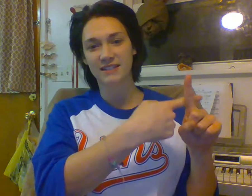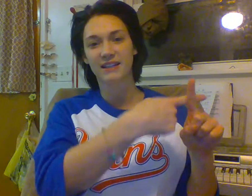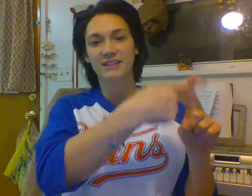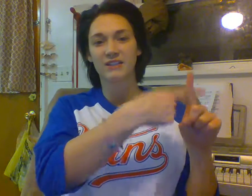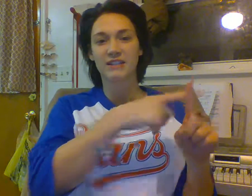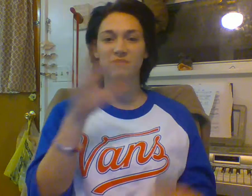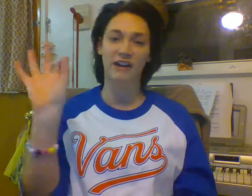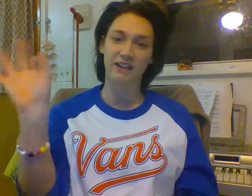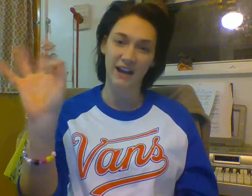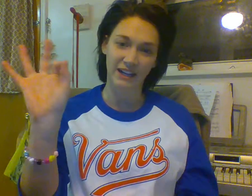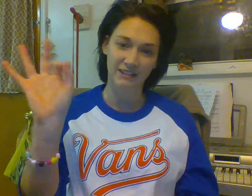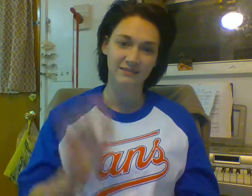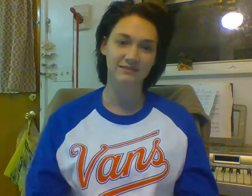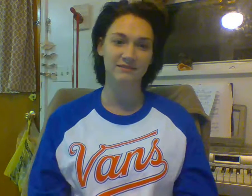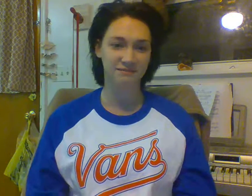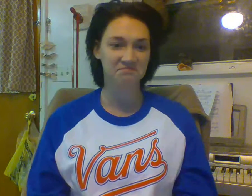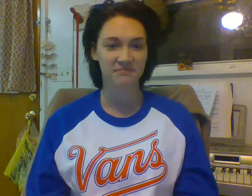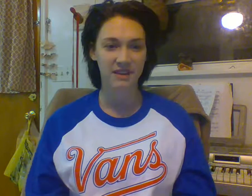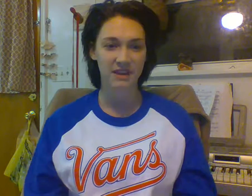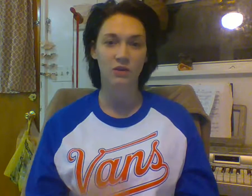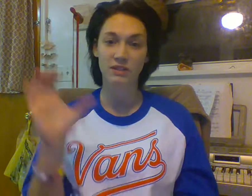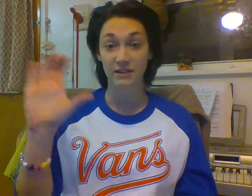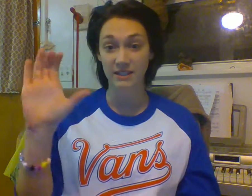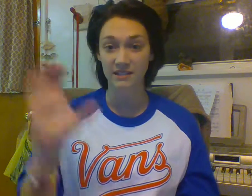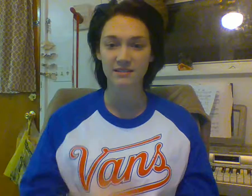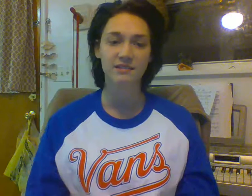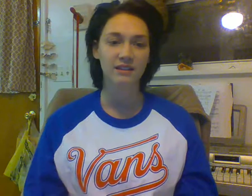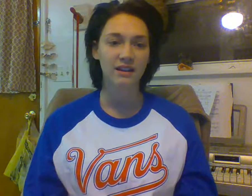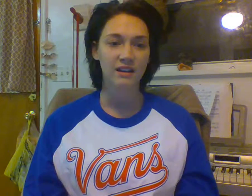like degrees Fahrenheit or Celsius.